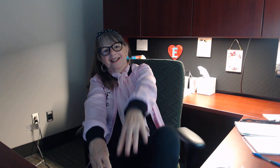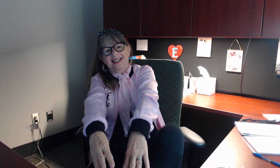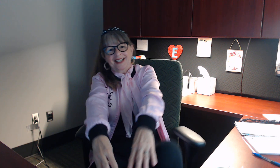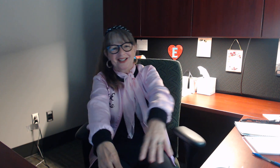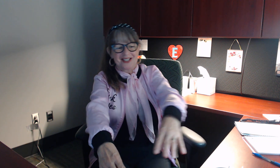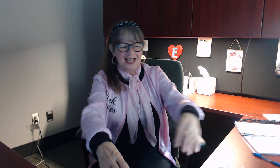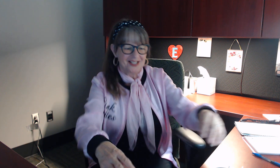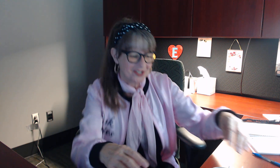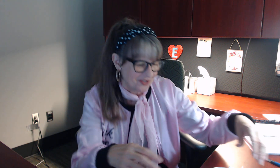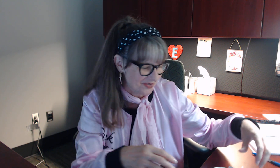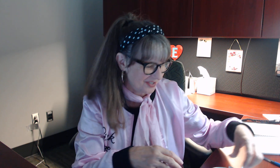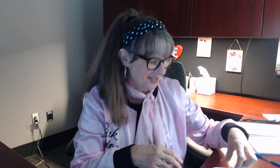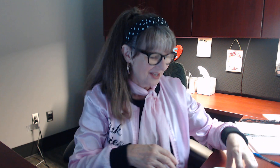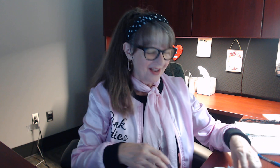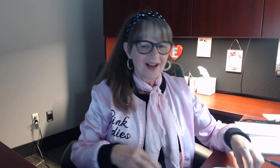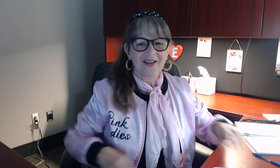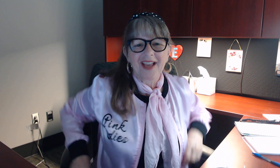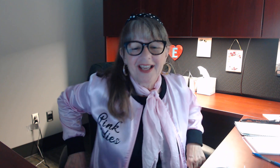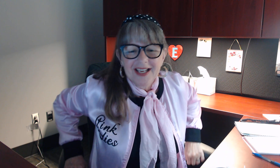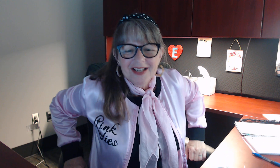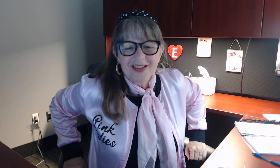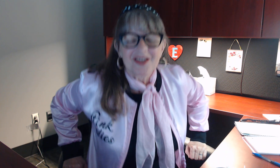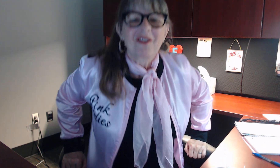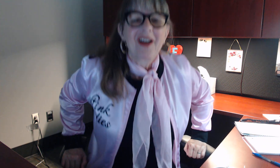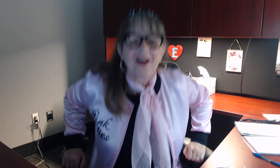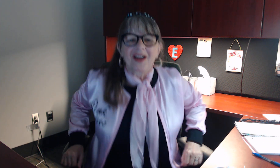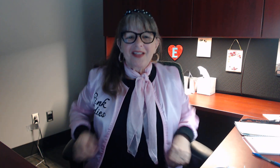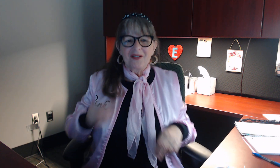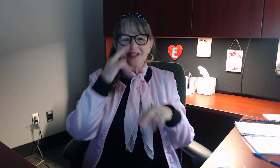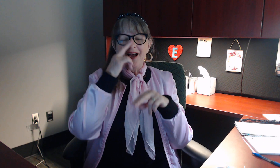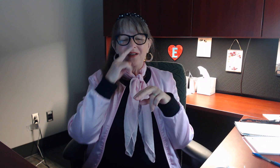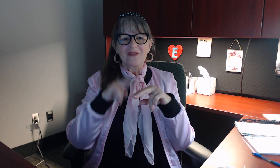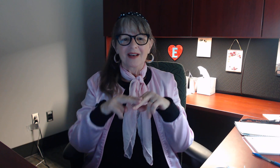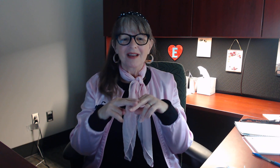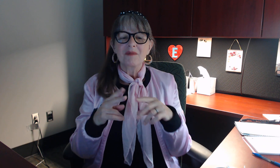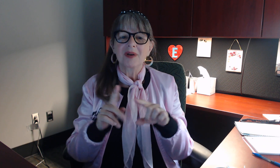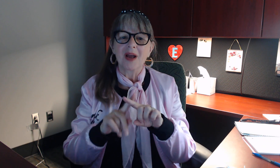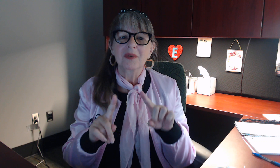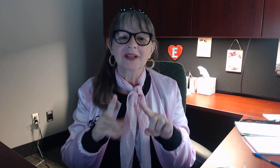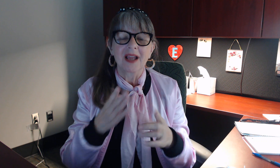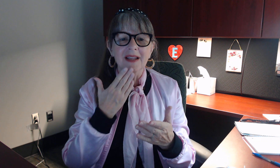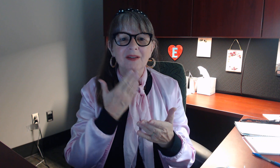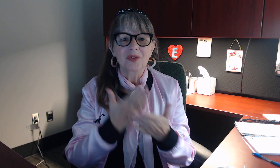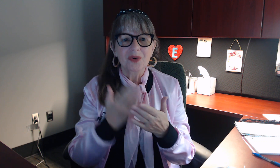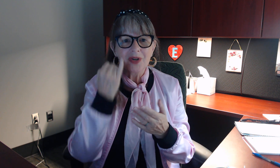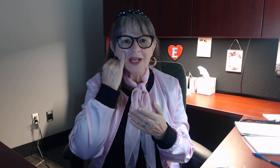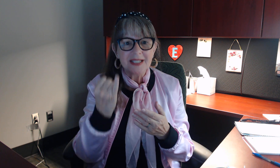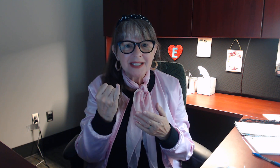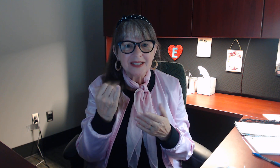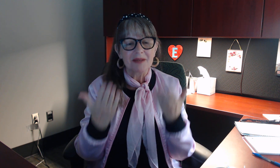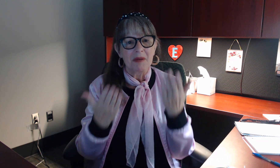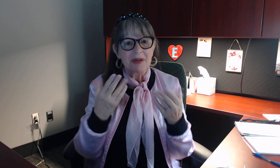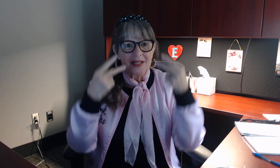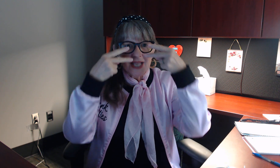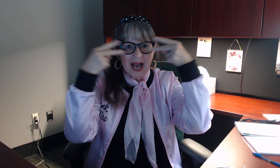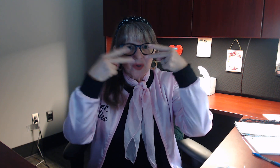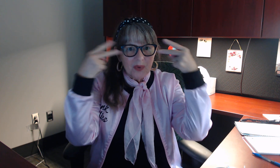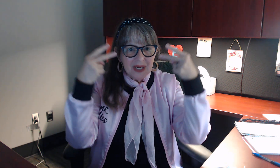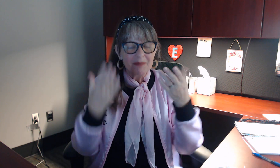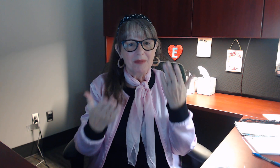can tie his shoes? Okay, that was kind of fun. But I wanted to kind of give you a good idea, like maybe because it's Halloween, and maybe you